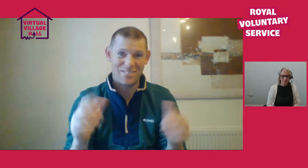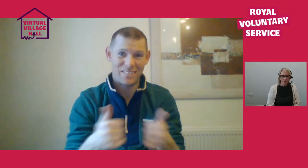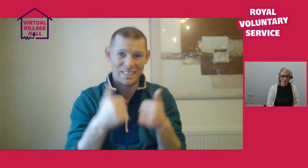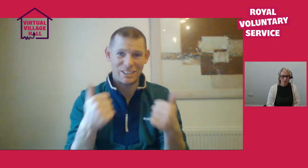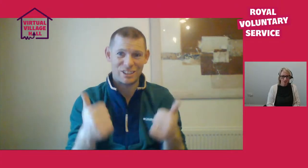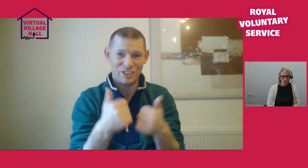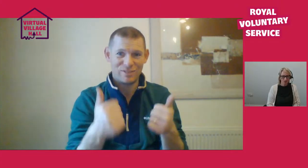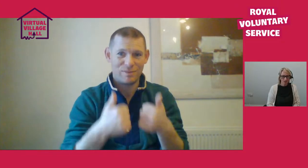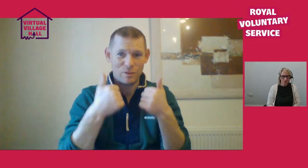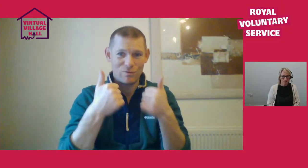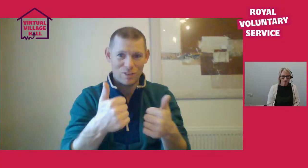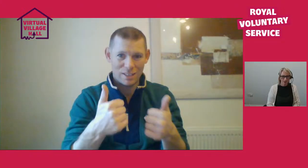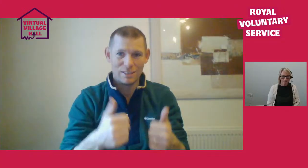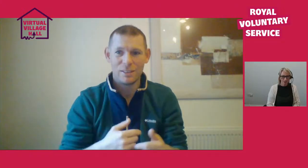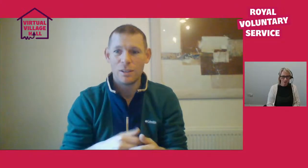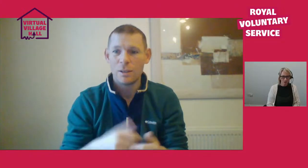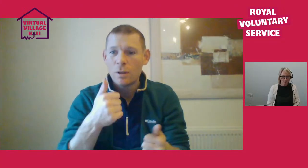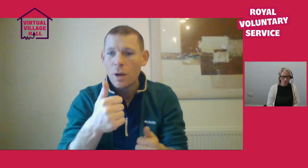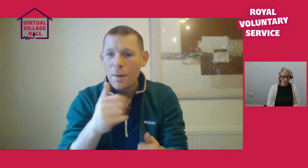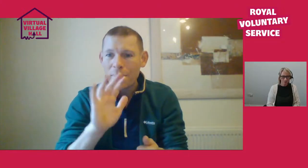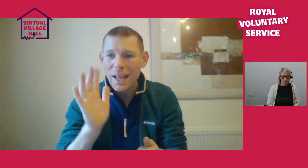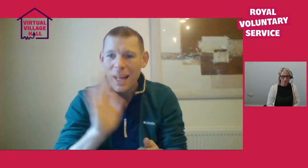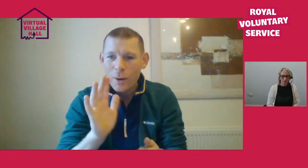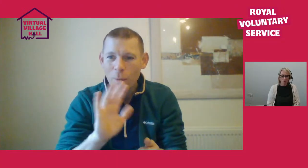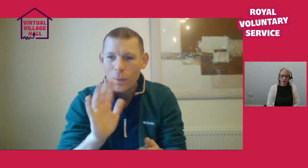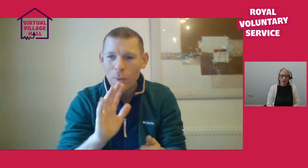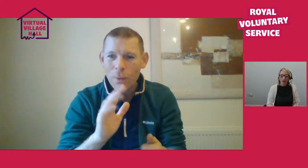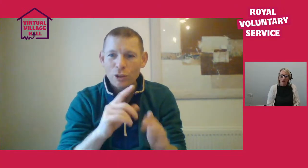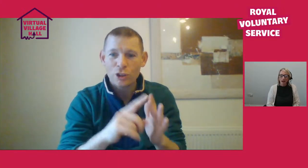Okay, good. So that's all 5 finished.